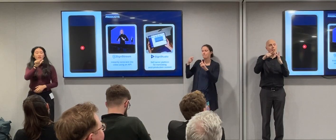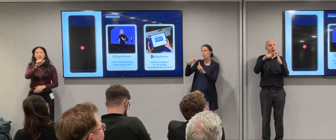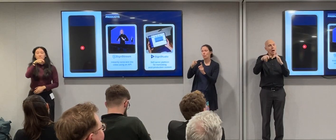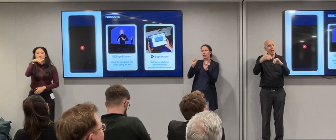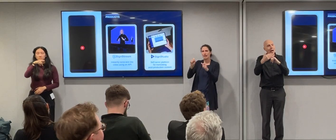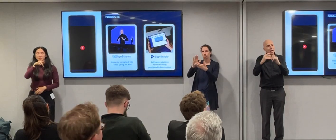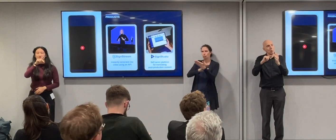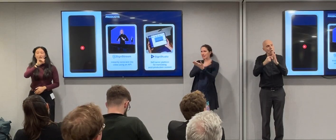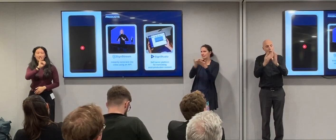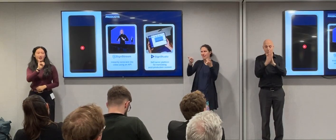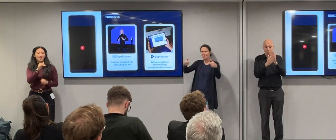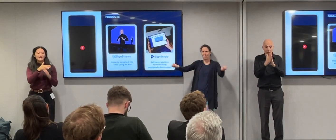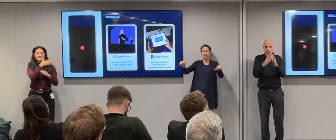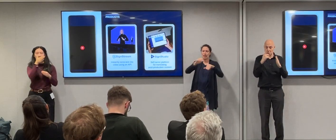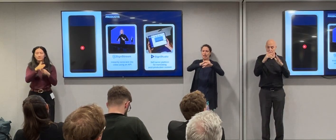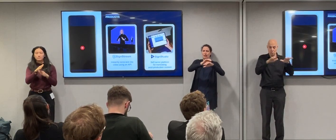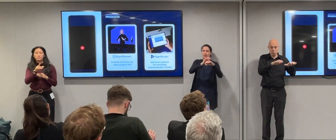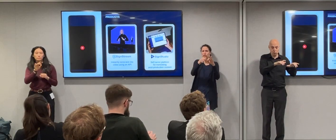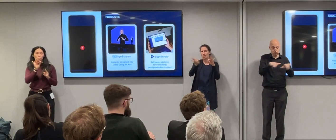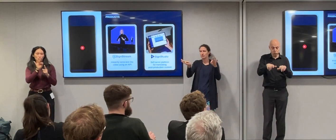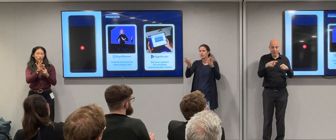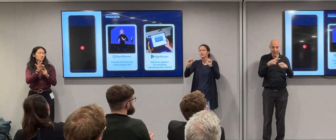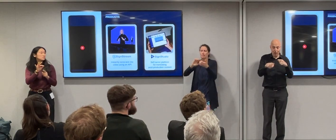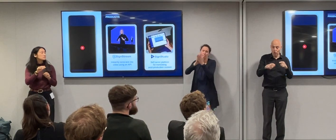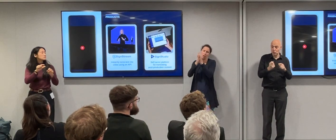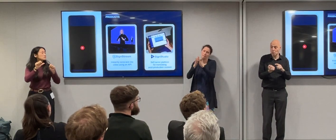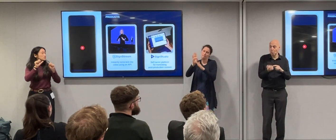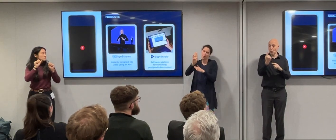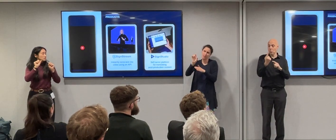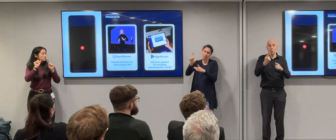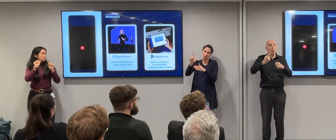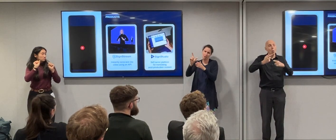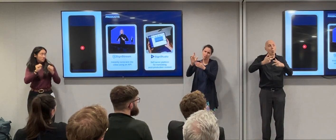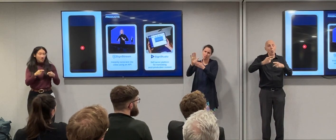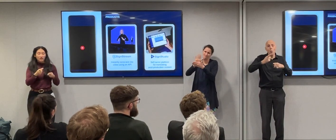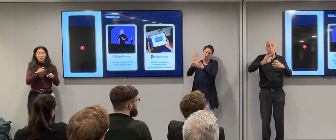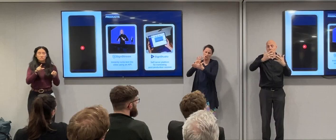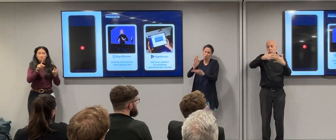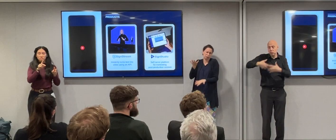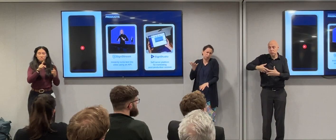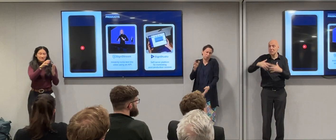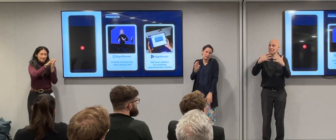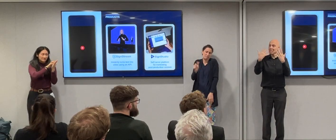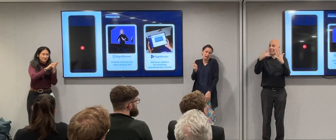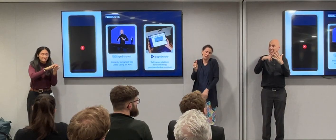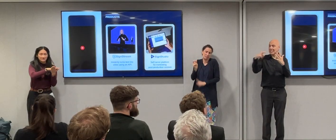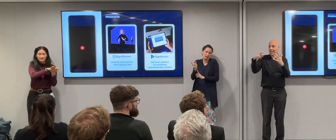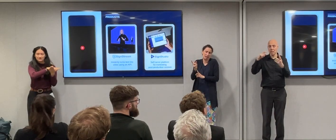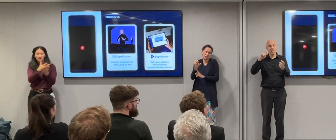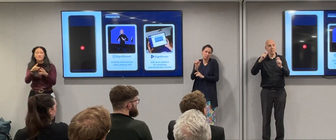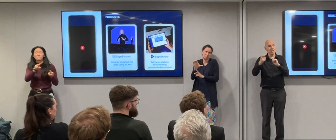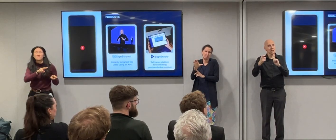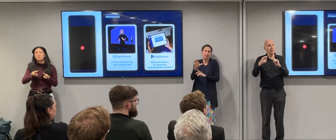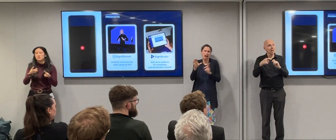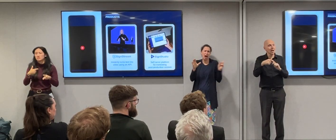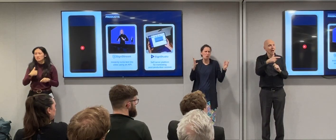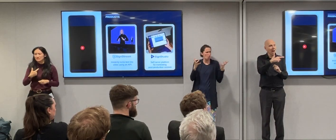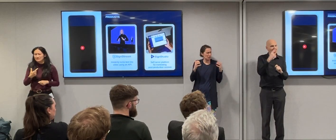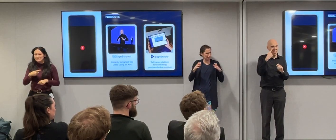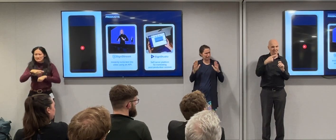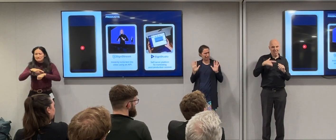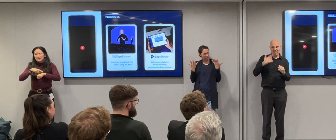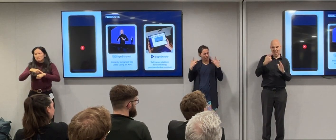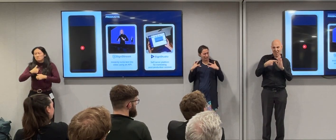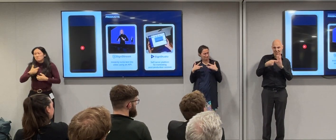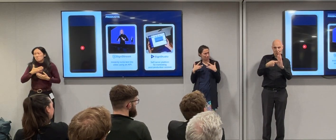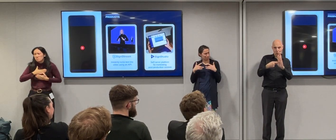translate any English sentence into a BSL video automatically in about 10 seconds. I was going to do a live demo, but I don't think I really have time, so